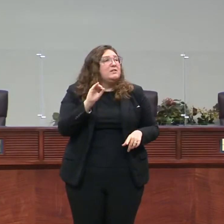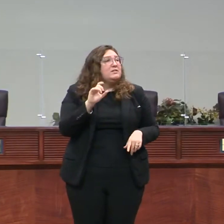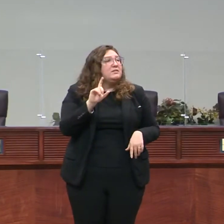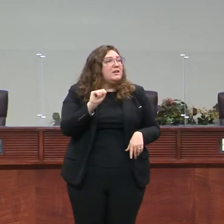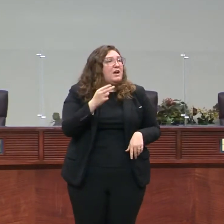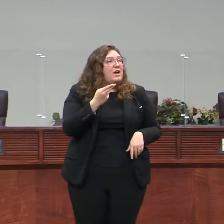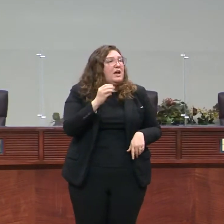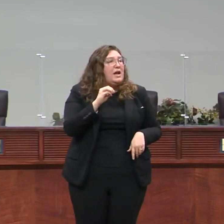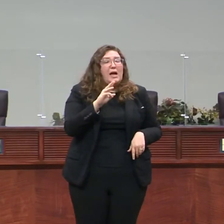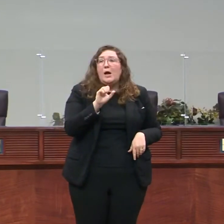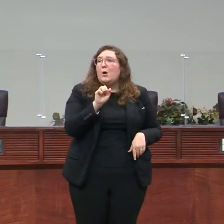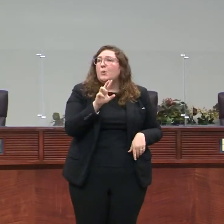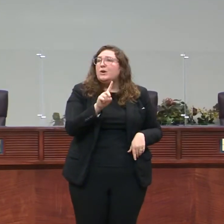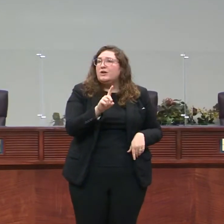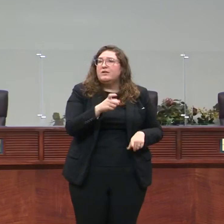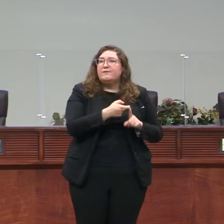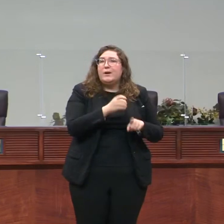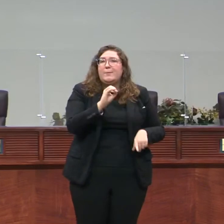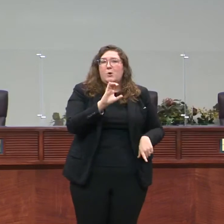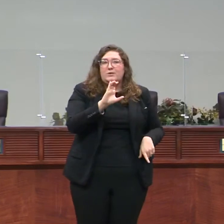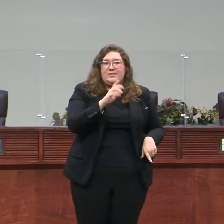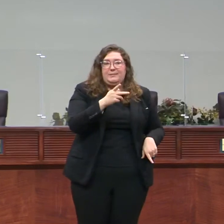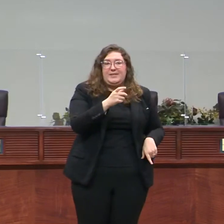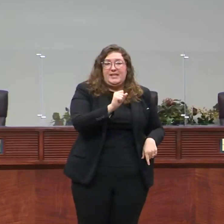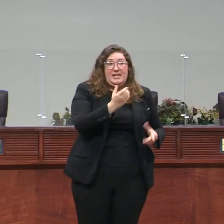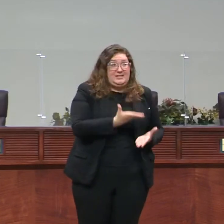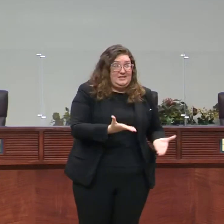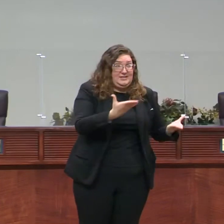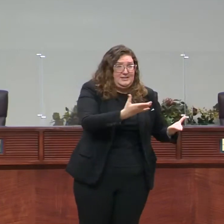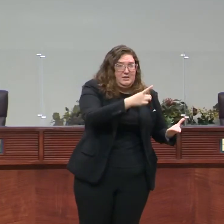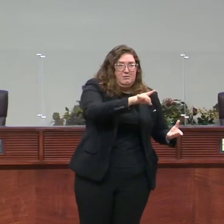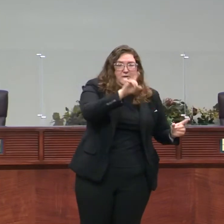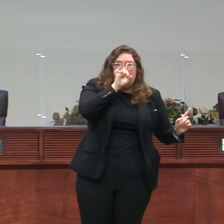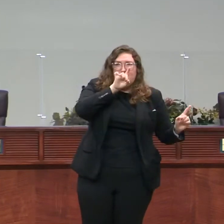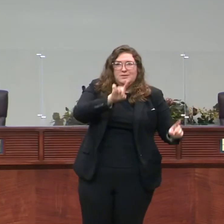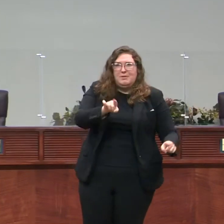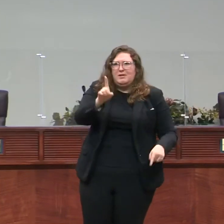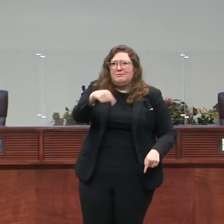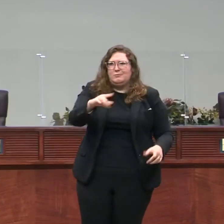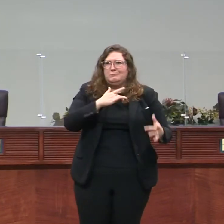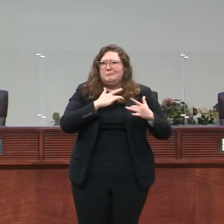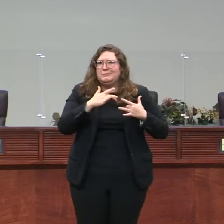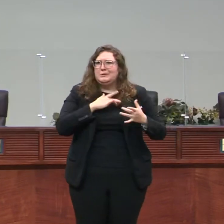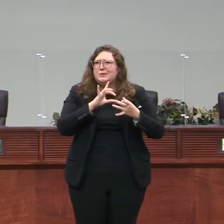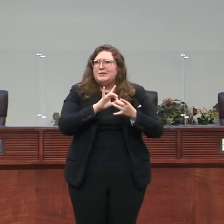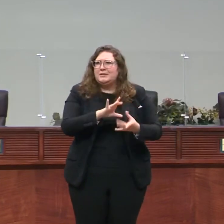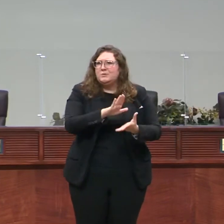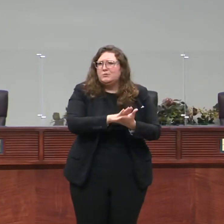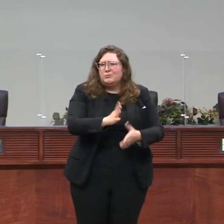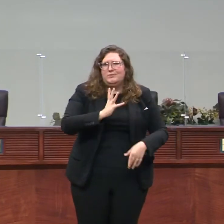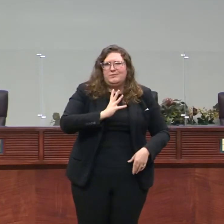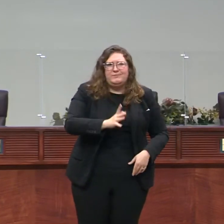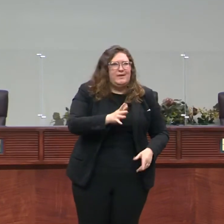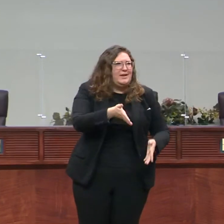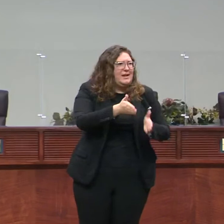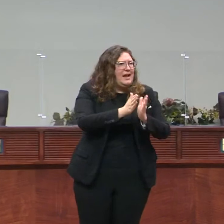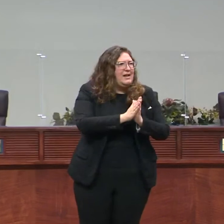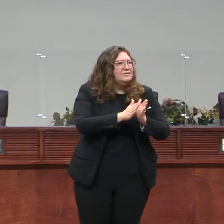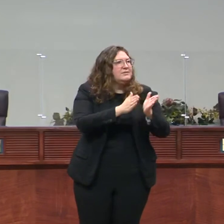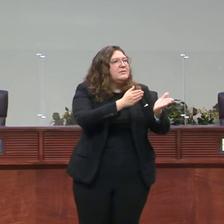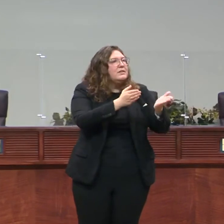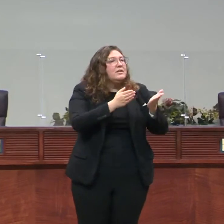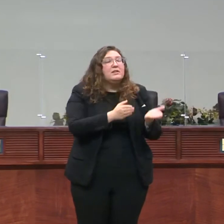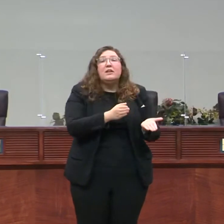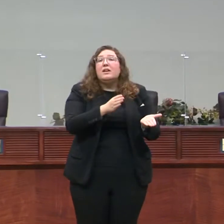the Orange County Public Schools who can certainly respond to any questions. We also have Dr. Yolanda Martinez